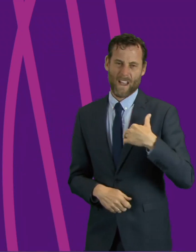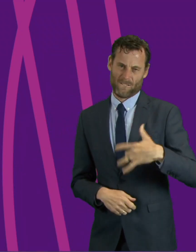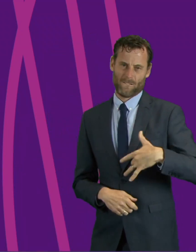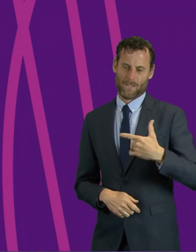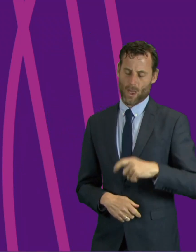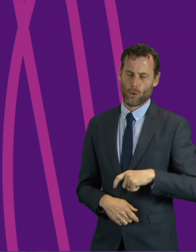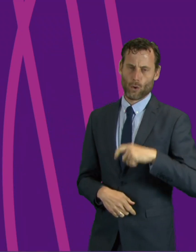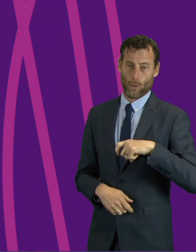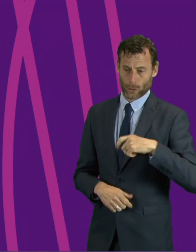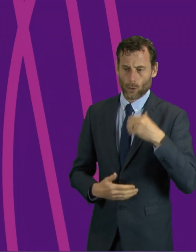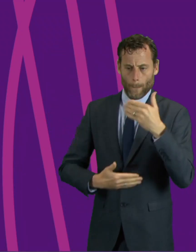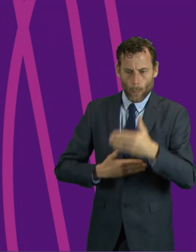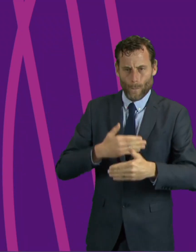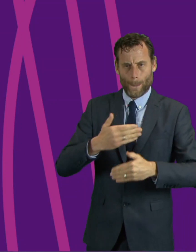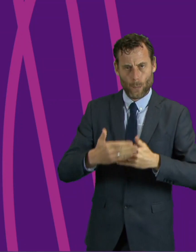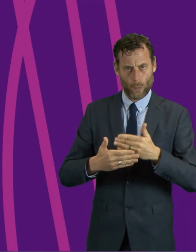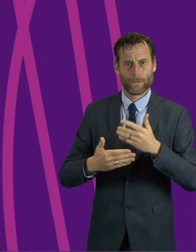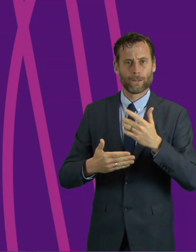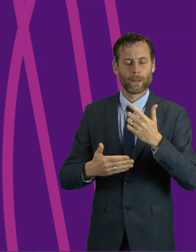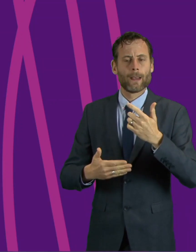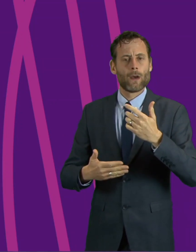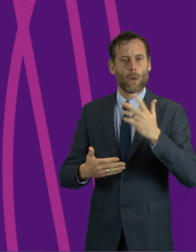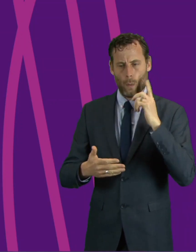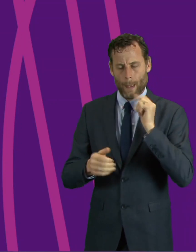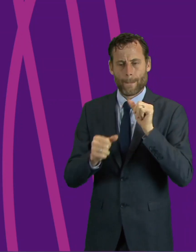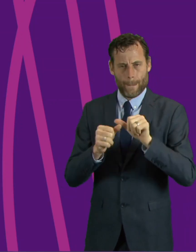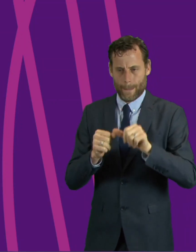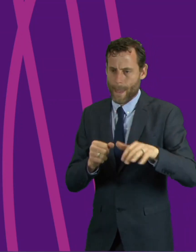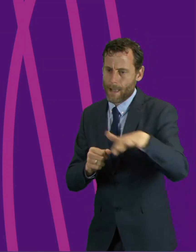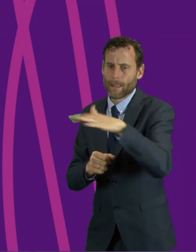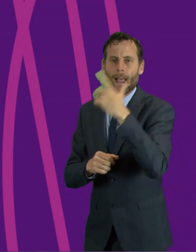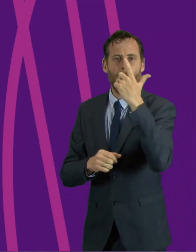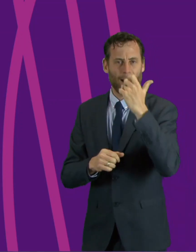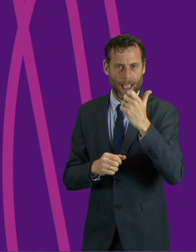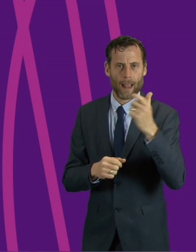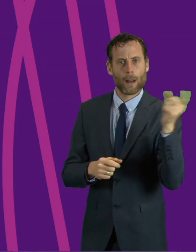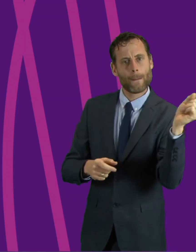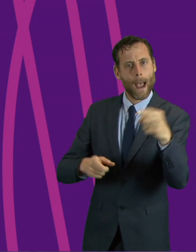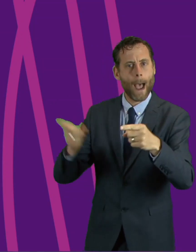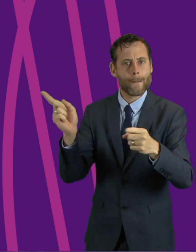the moment when some of these restrictions can start to be eased. Thank you.